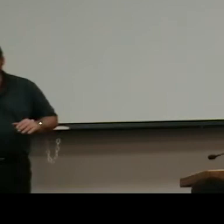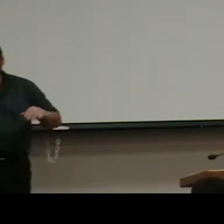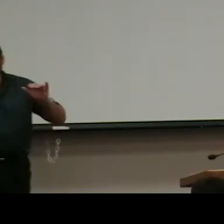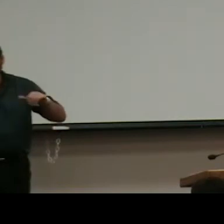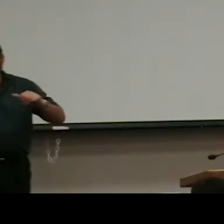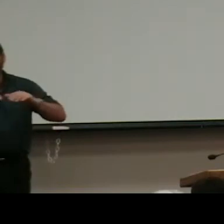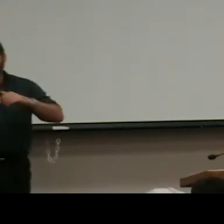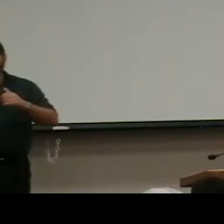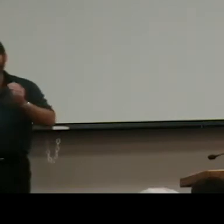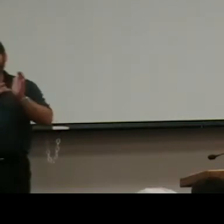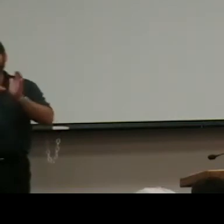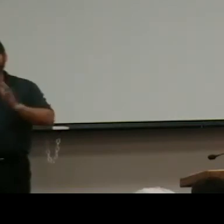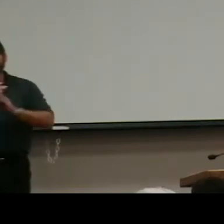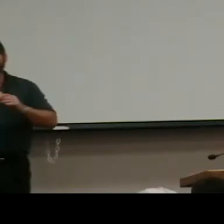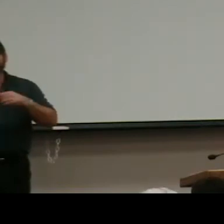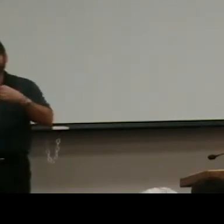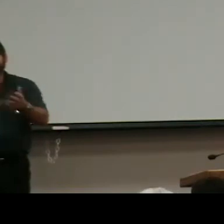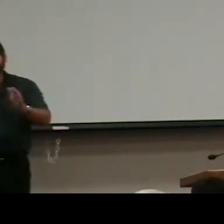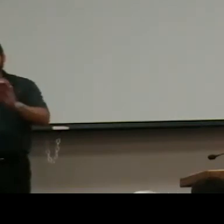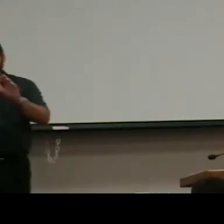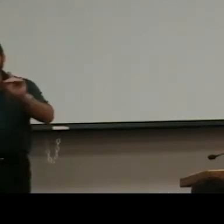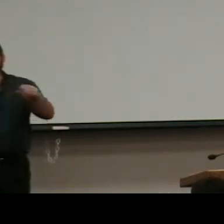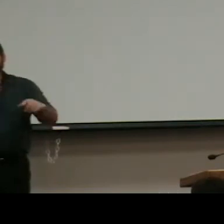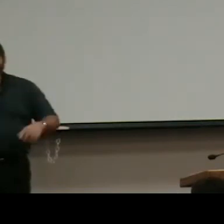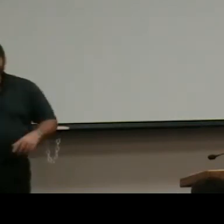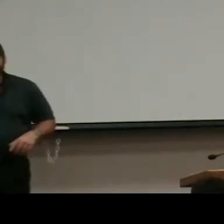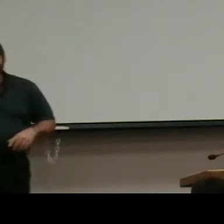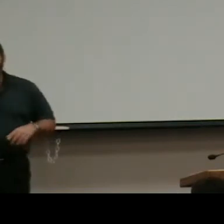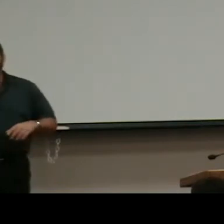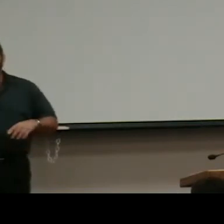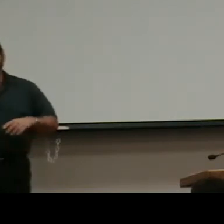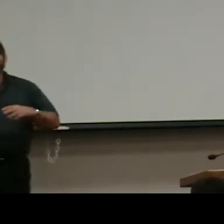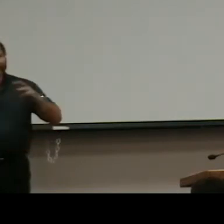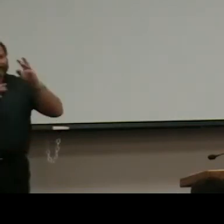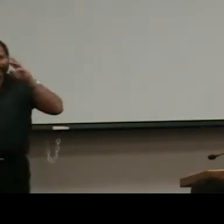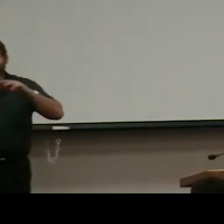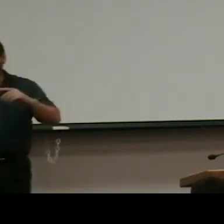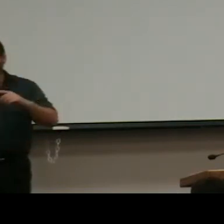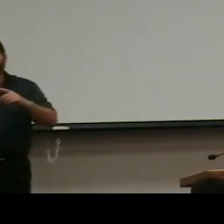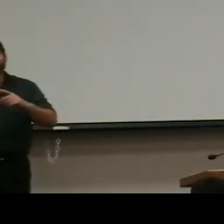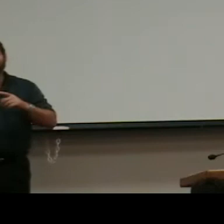The elders read that, and that's how Jesus gave me the ability. Don't worry.